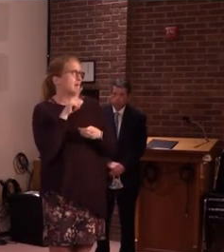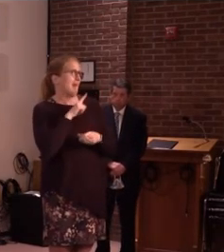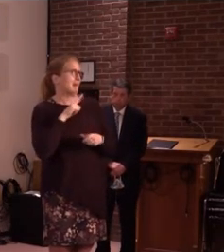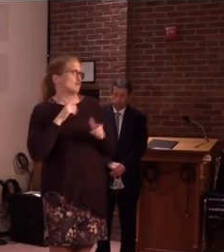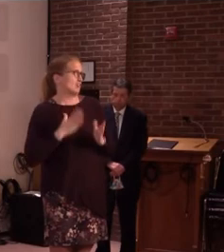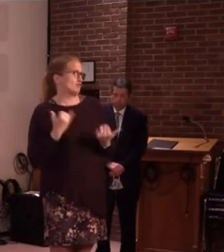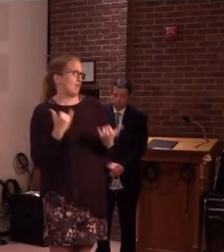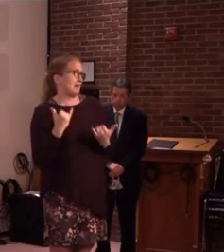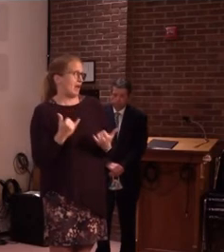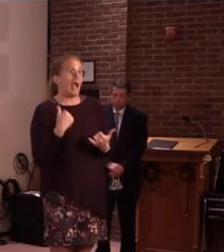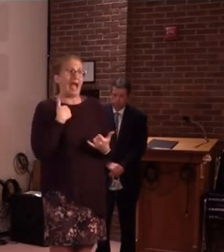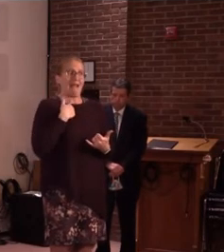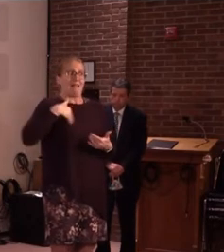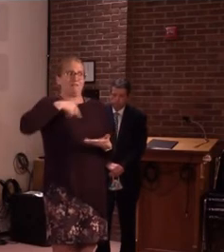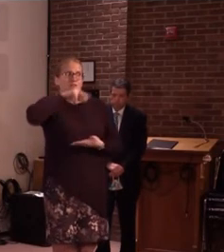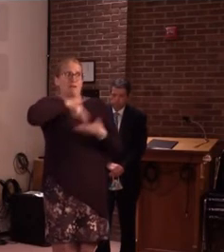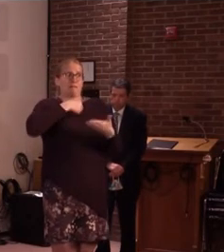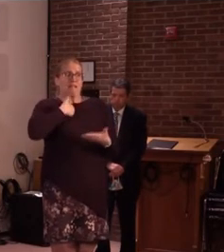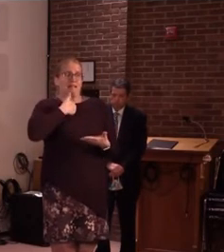there.